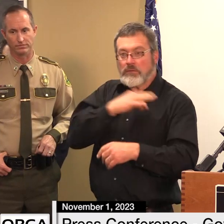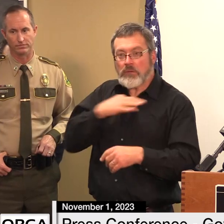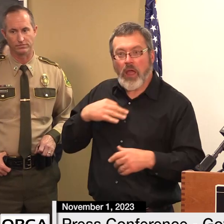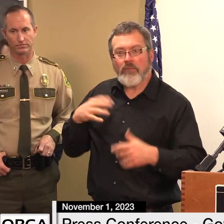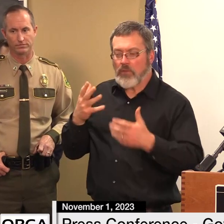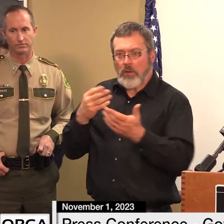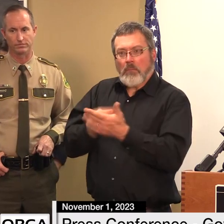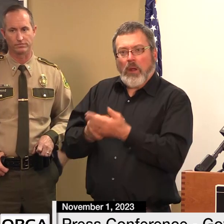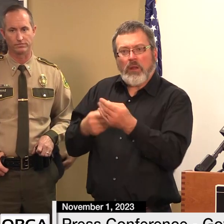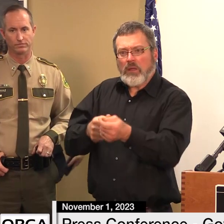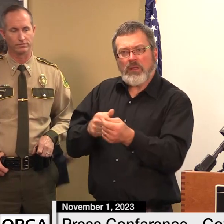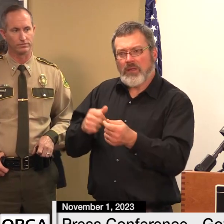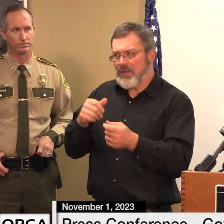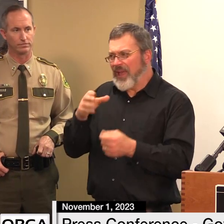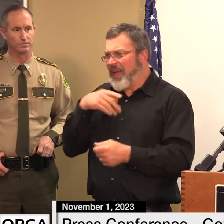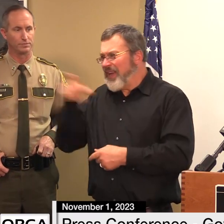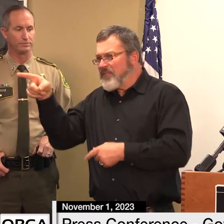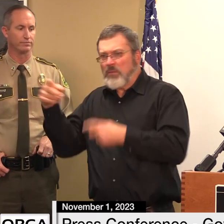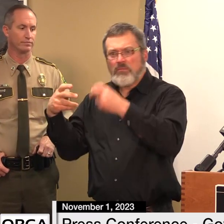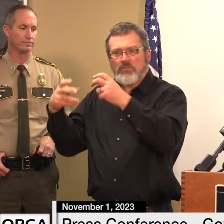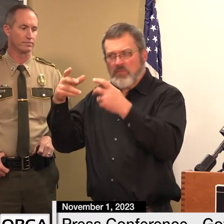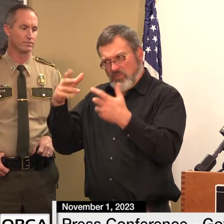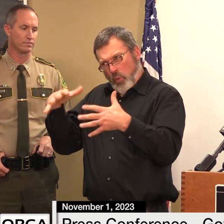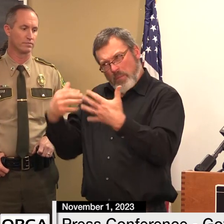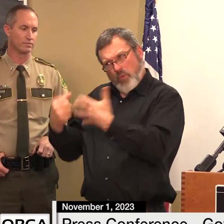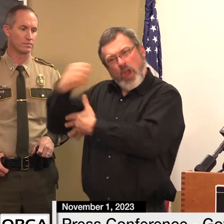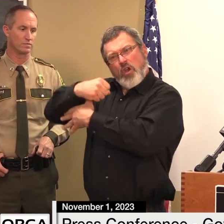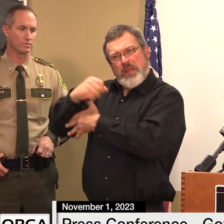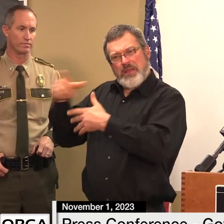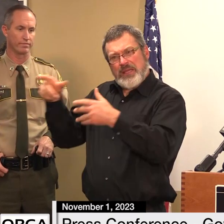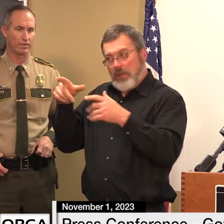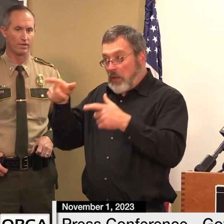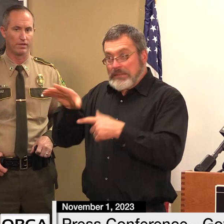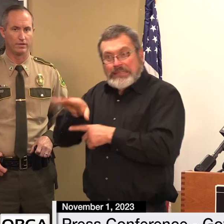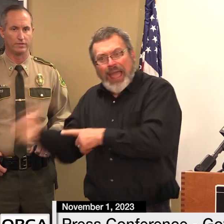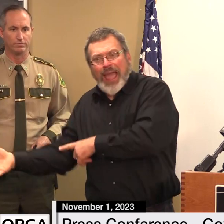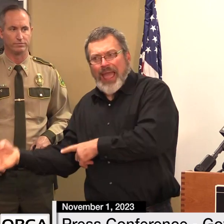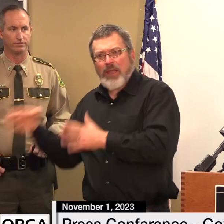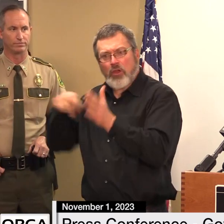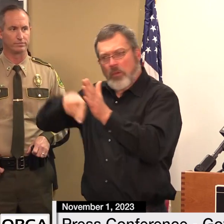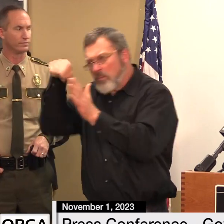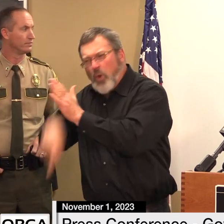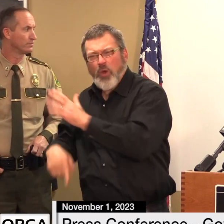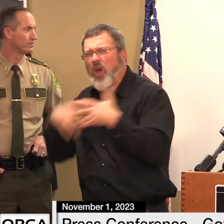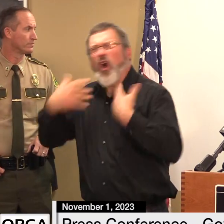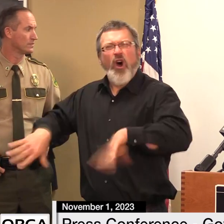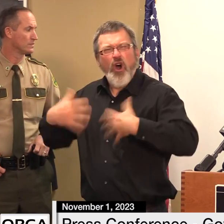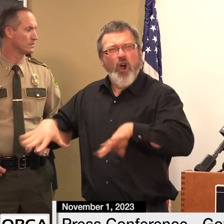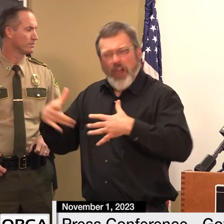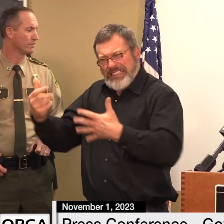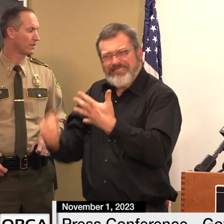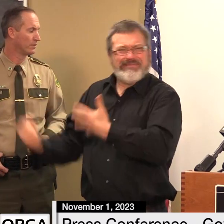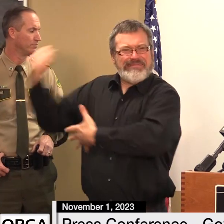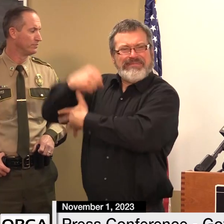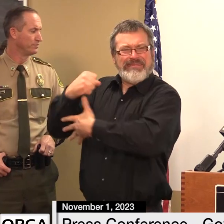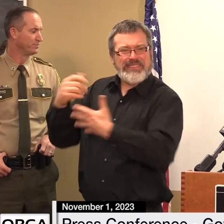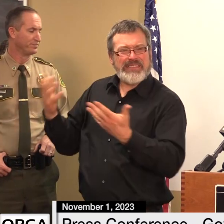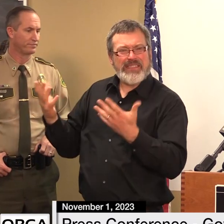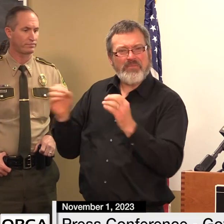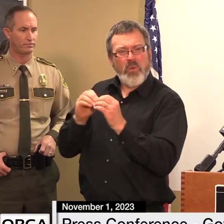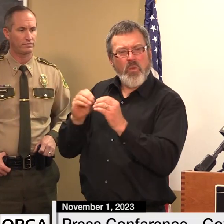in other areas, investigating some of the deaths and some of the things that are horrific things that are happening throughout Vermont.